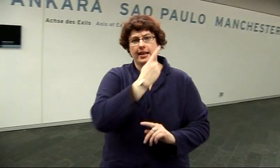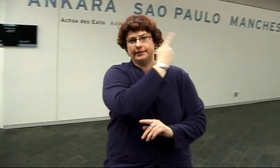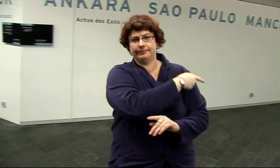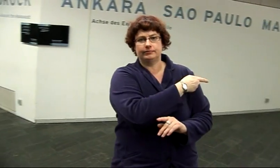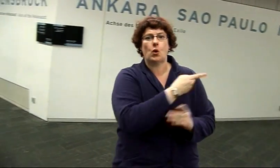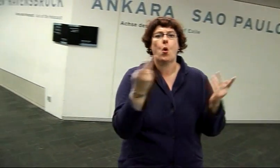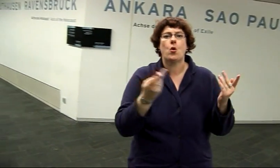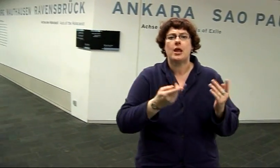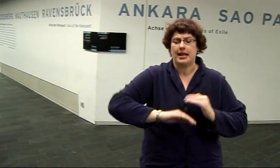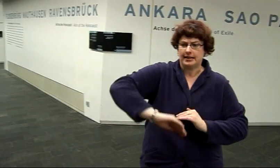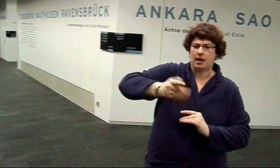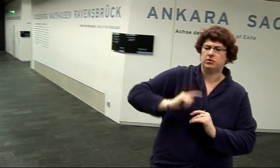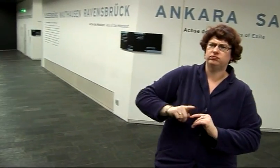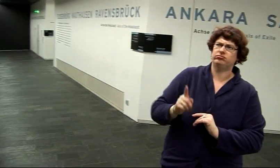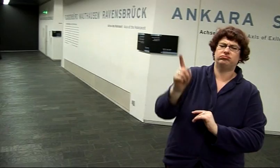staircase into the historical exhibition.